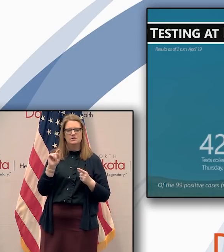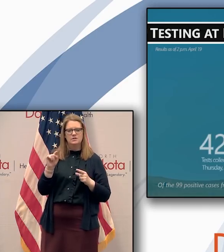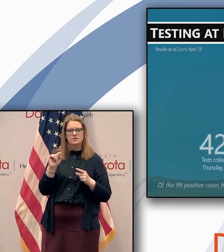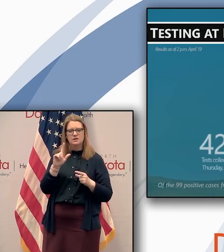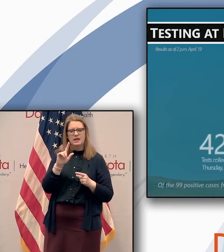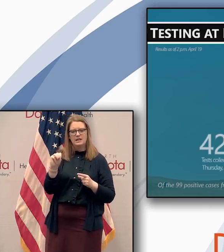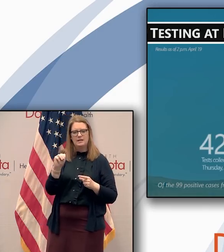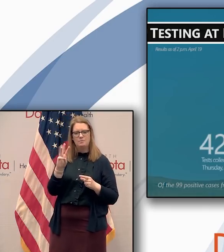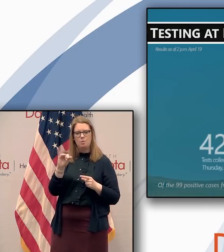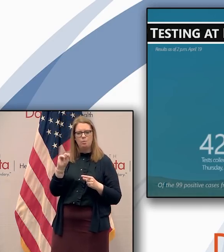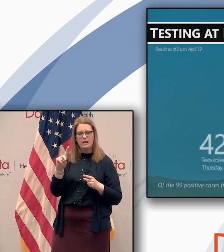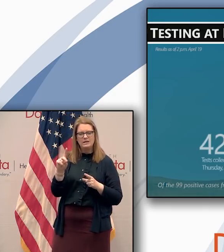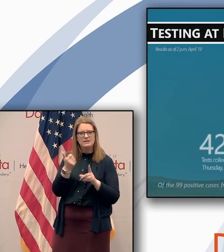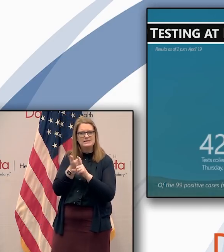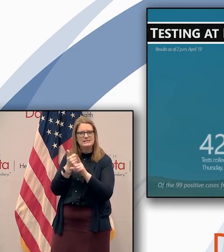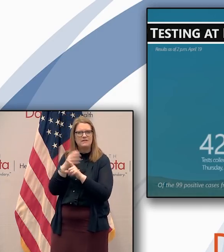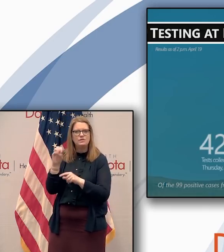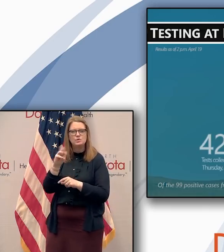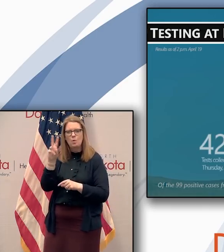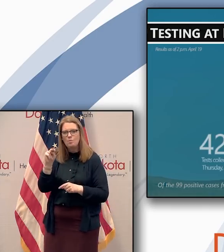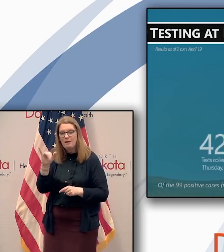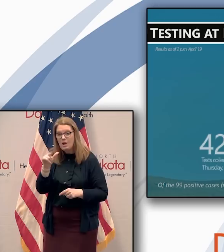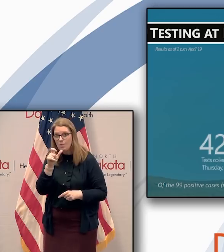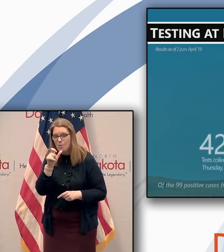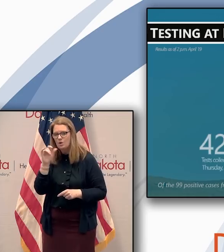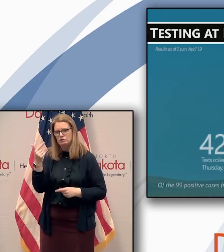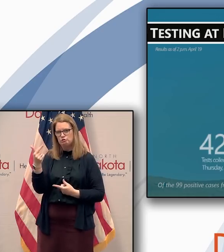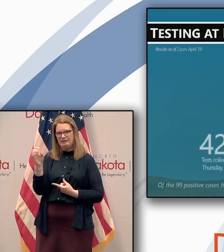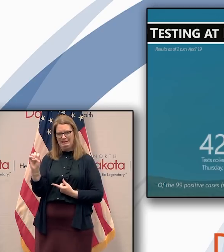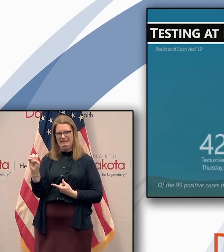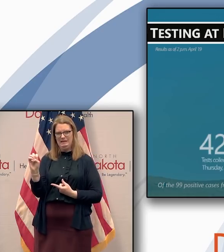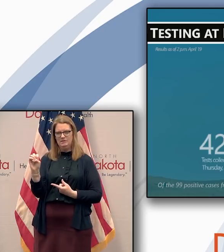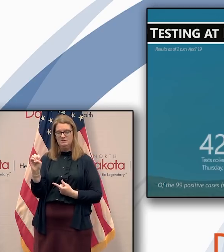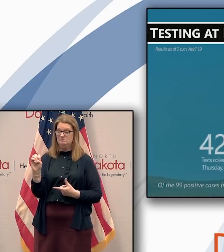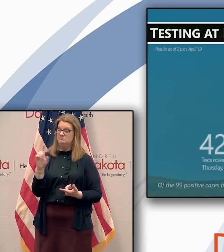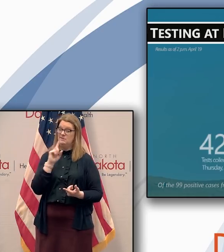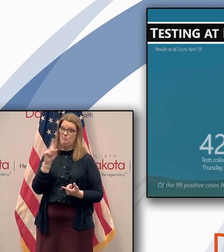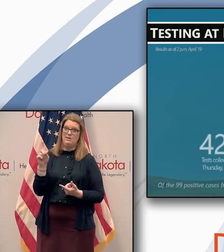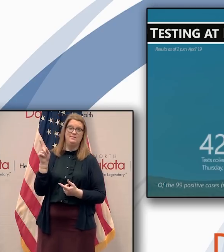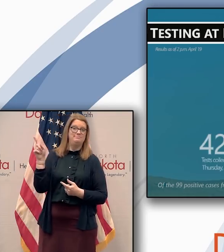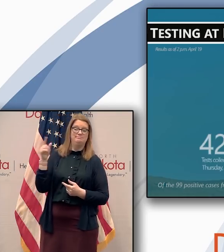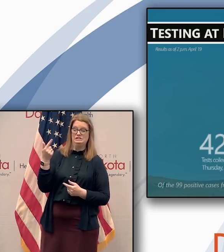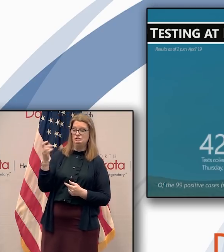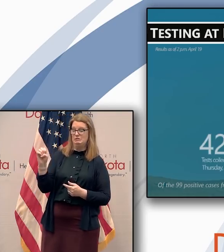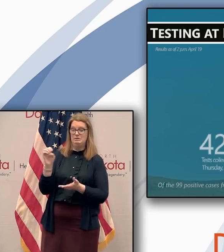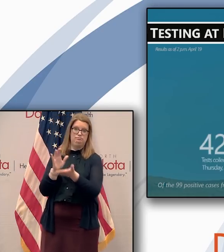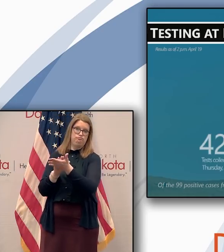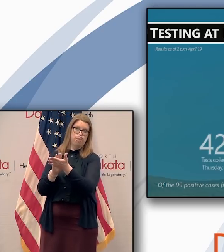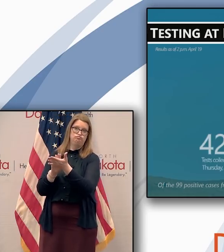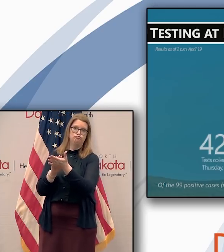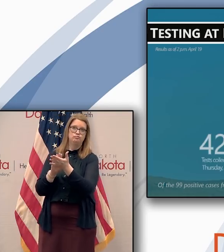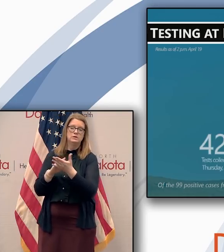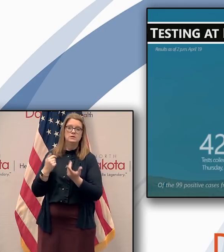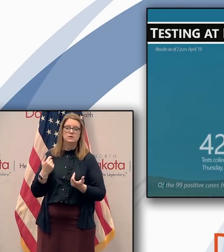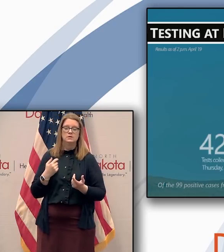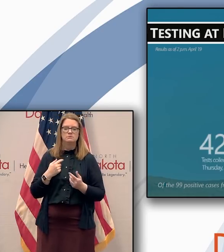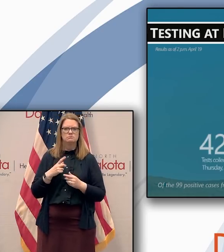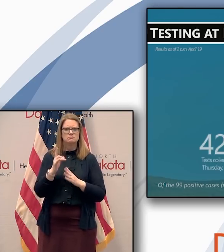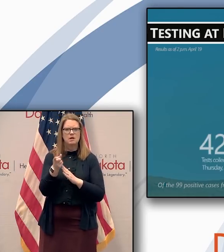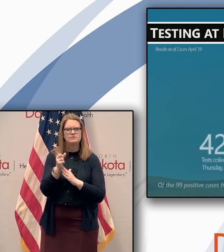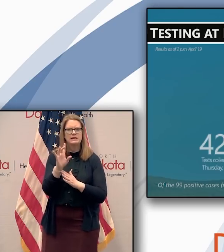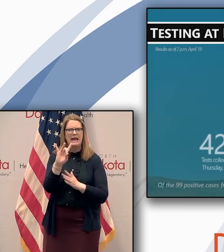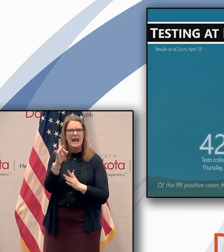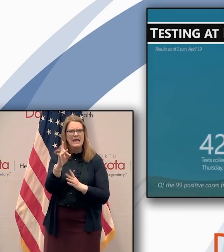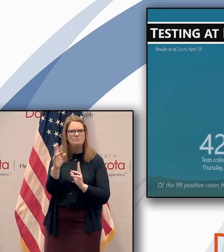Wind Power is owned by GE, and they've been a great corporate citizen. They there was 8 employees